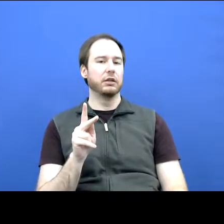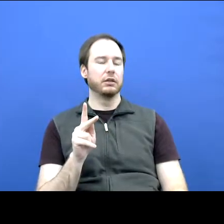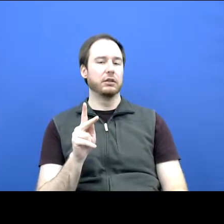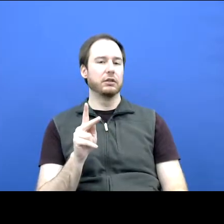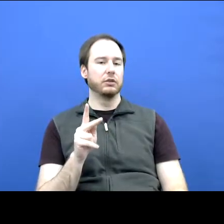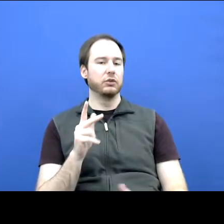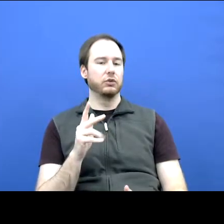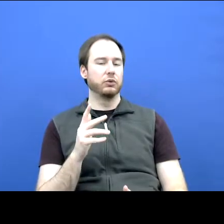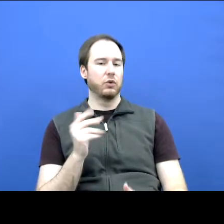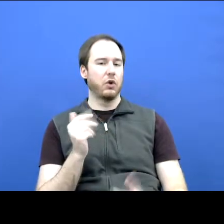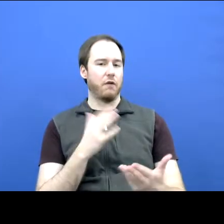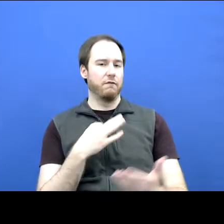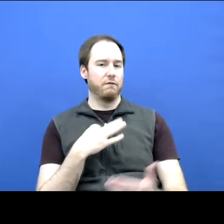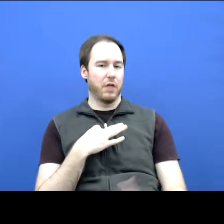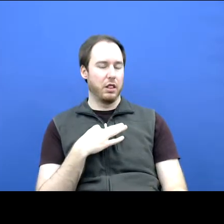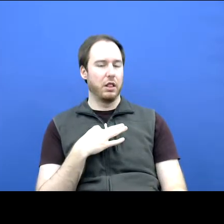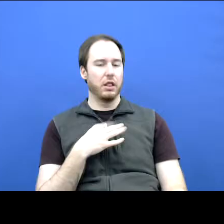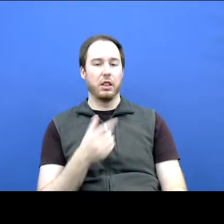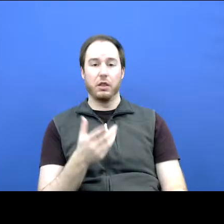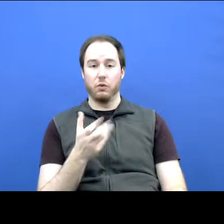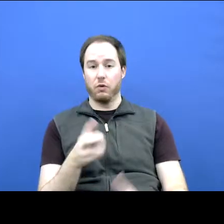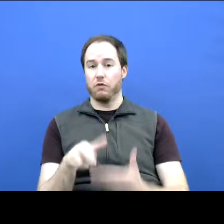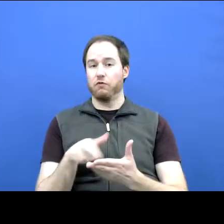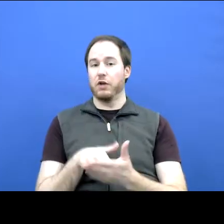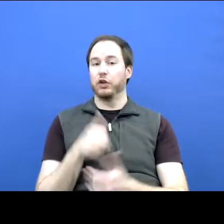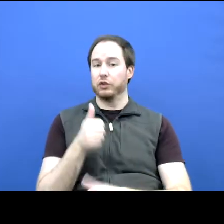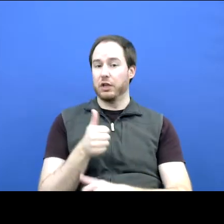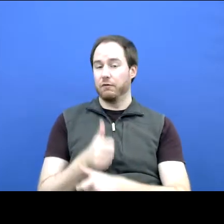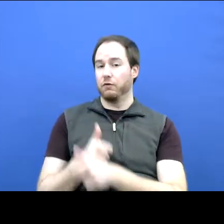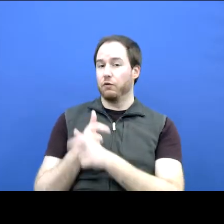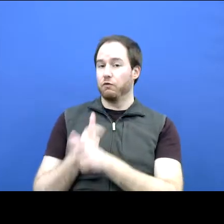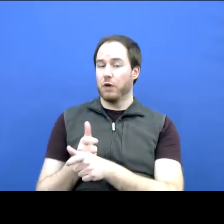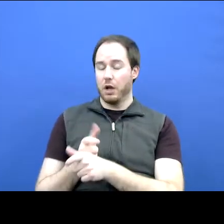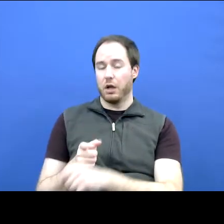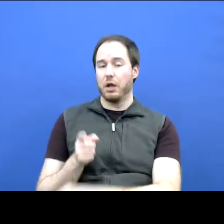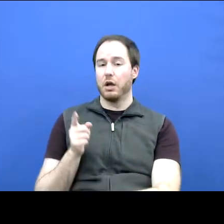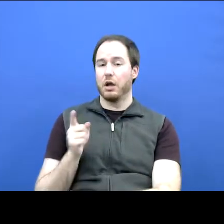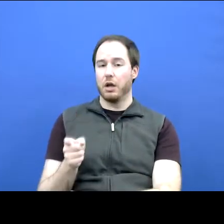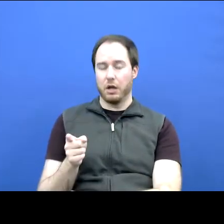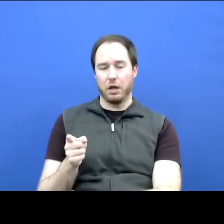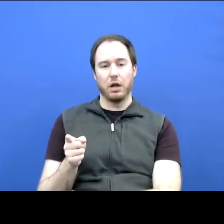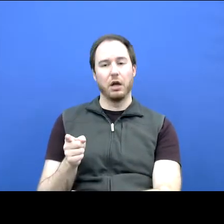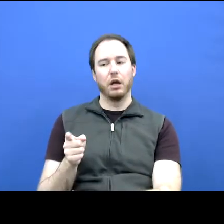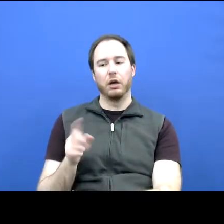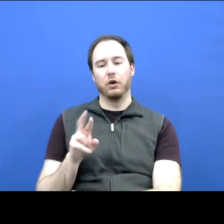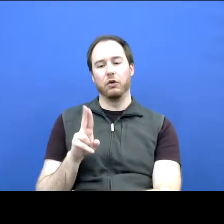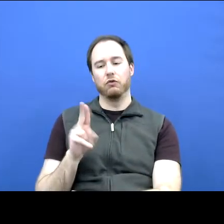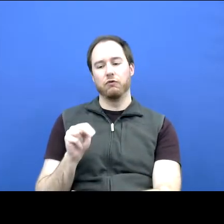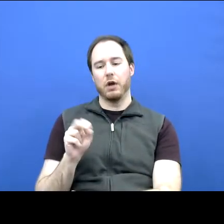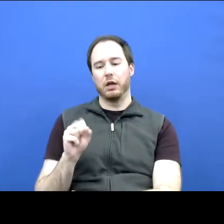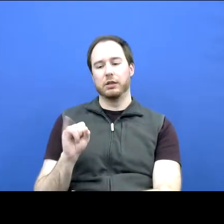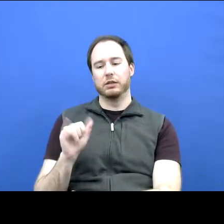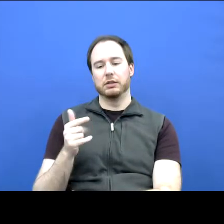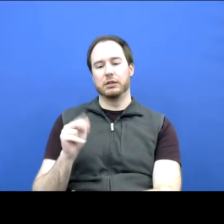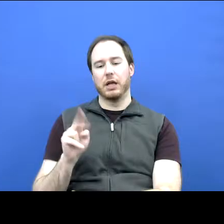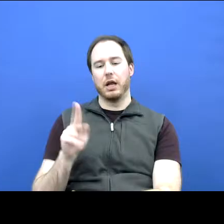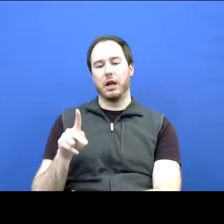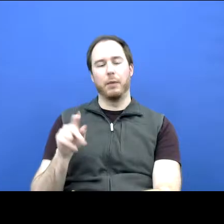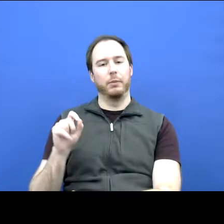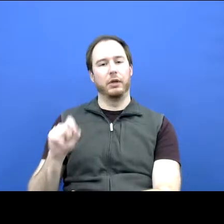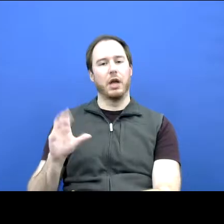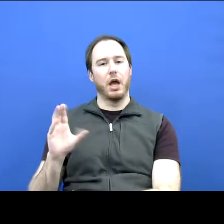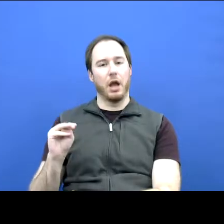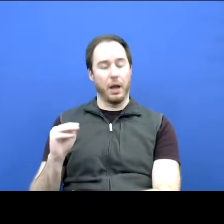to volunteer. If you want to register to run, it's at runsignup.com. I